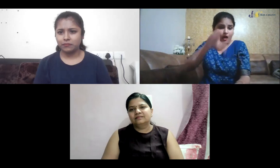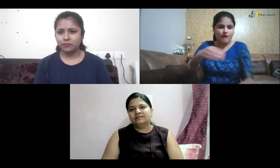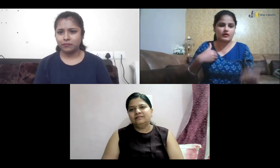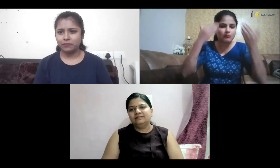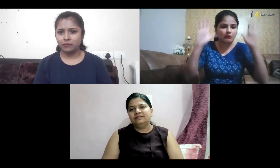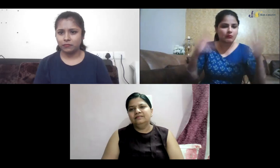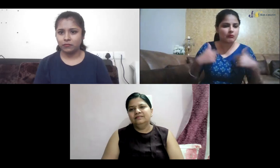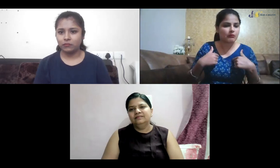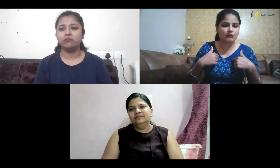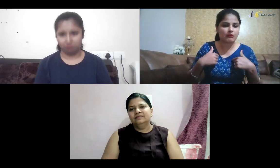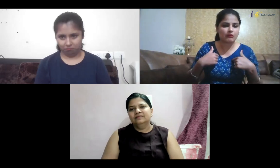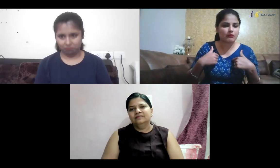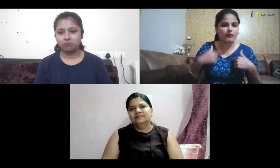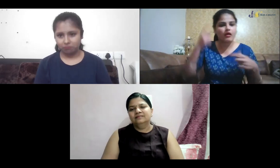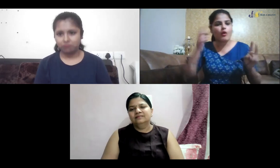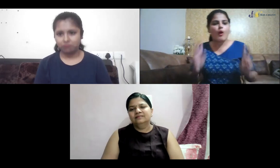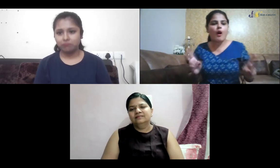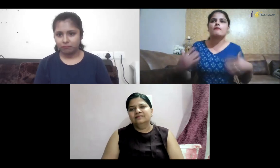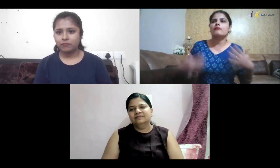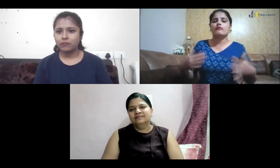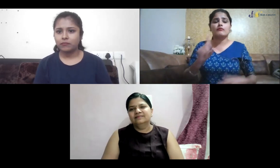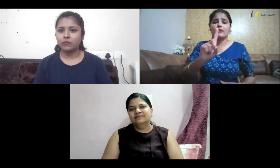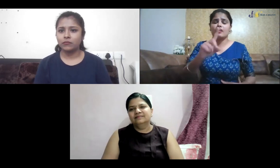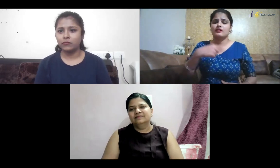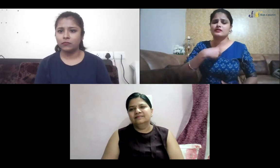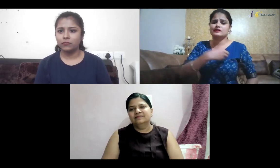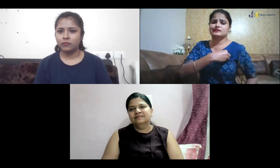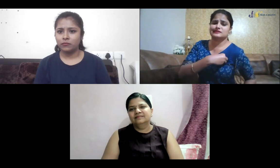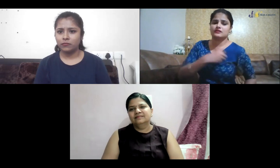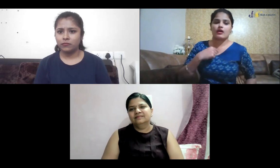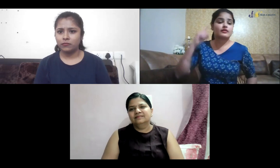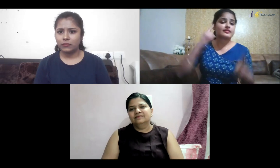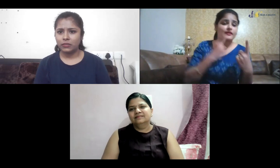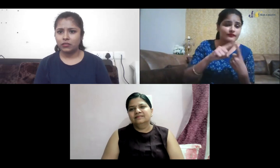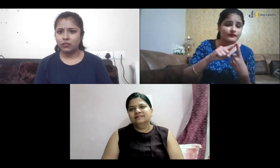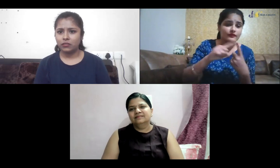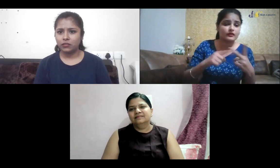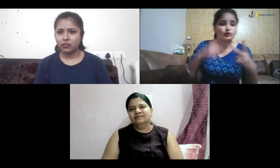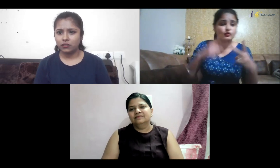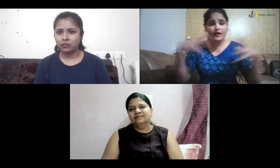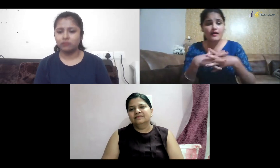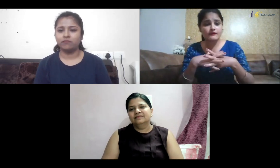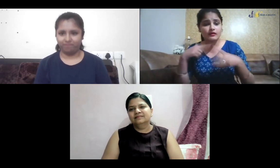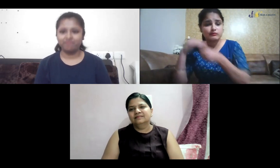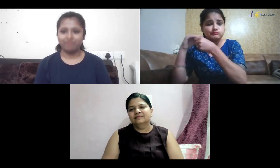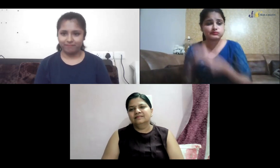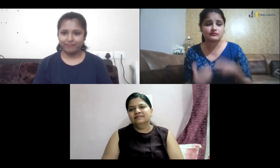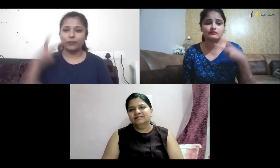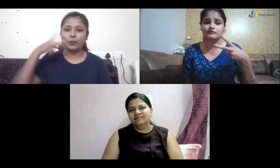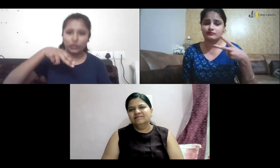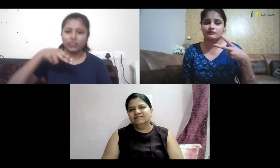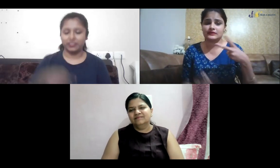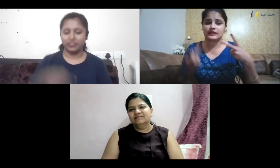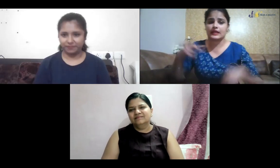area. I was just a narrow-minded person, Mhm. and I was just thinking that I was suffering a lot, and I am a